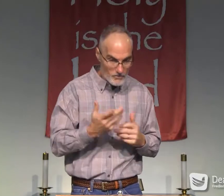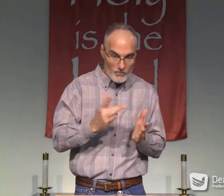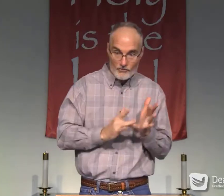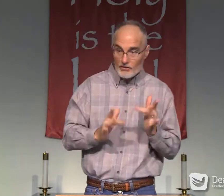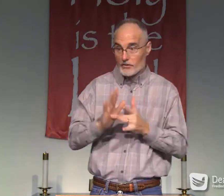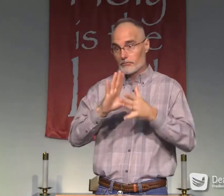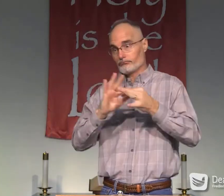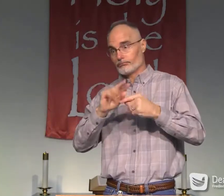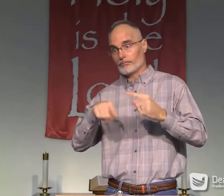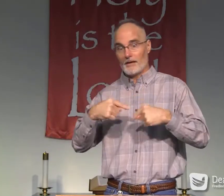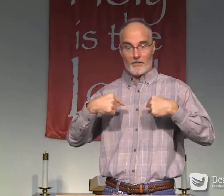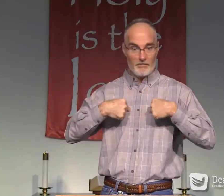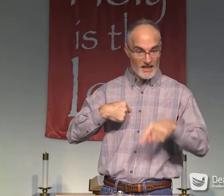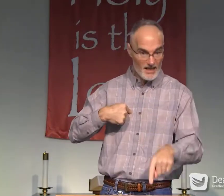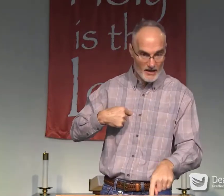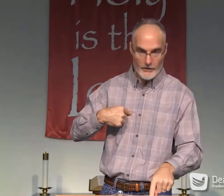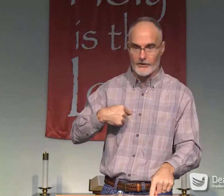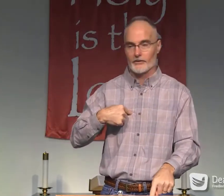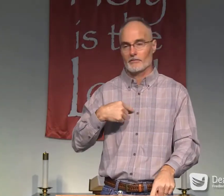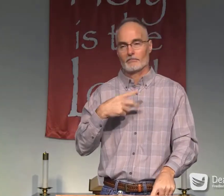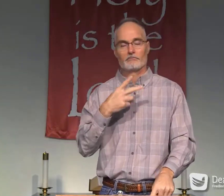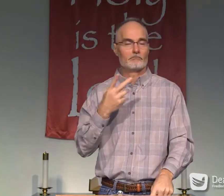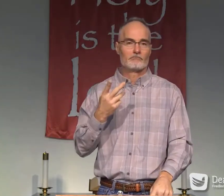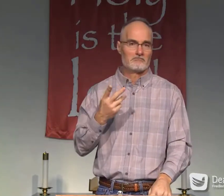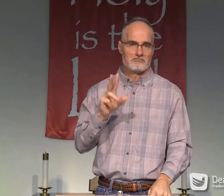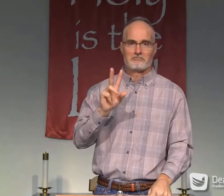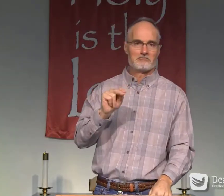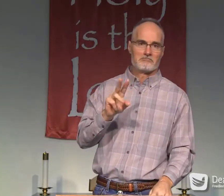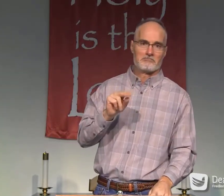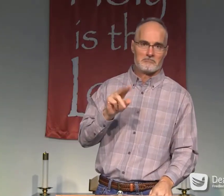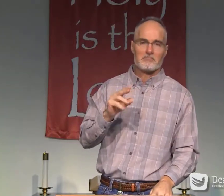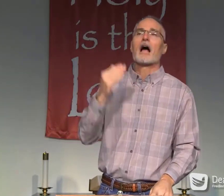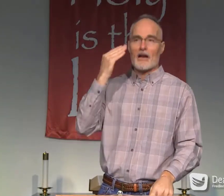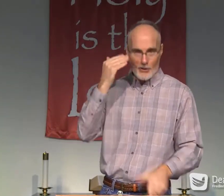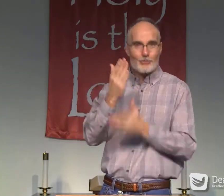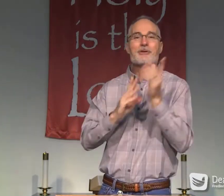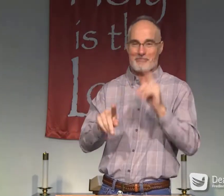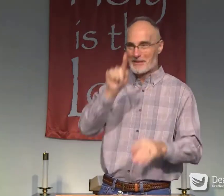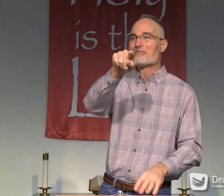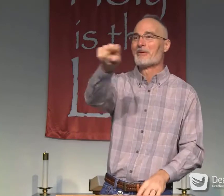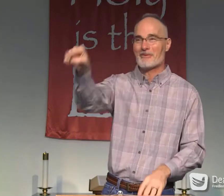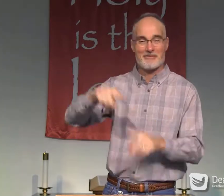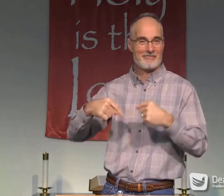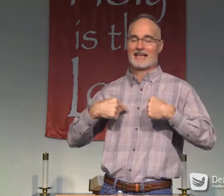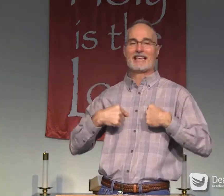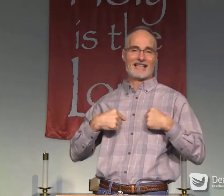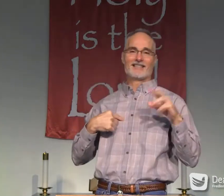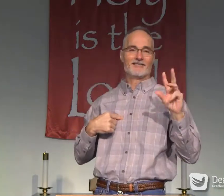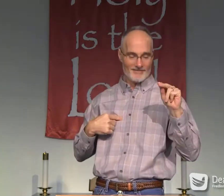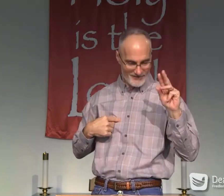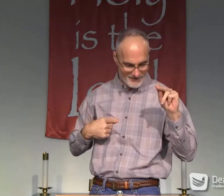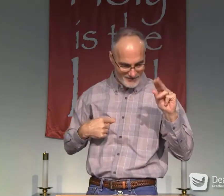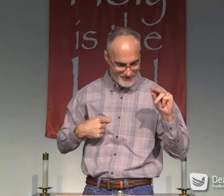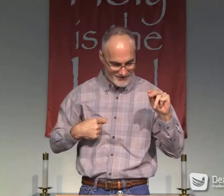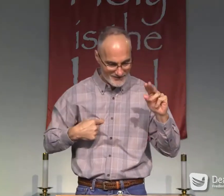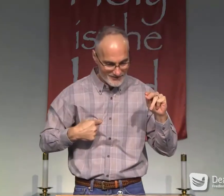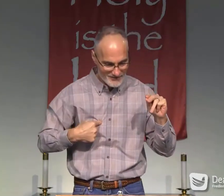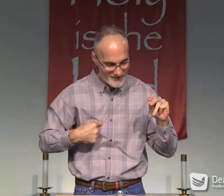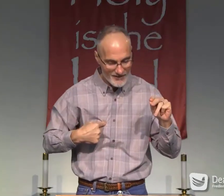it. So I don't think Jesus is talking about me here. Now I know there are some people out there like that, but not